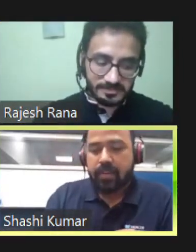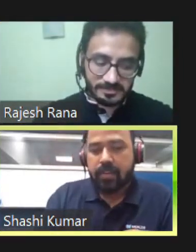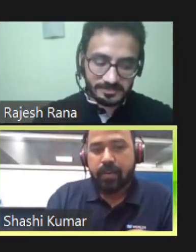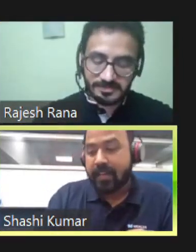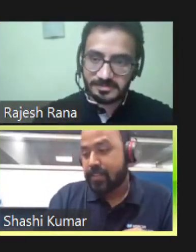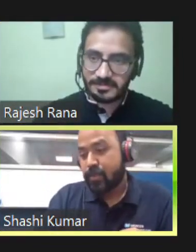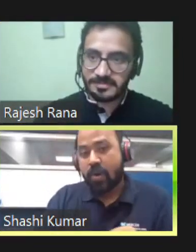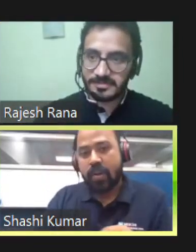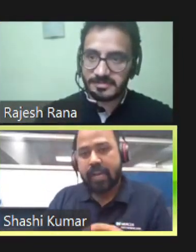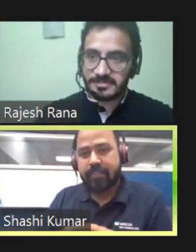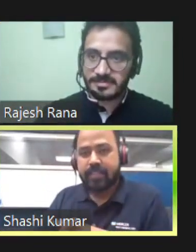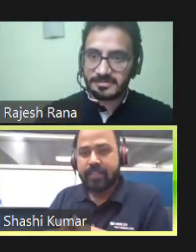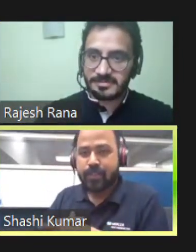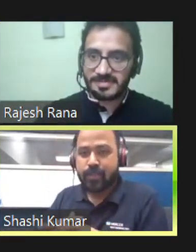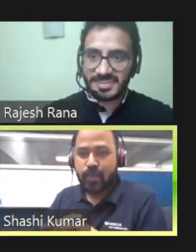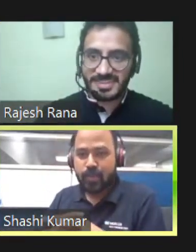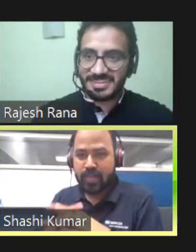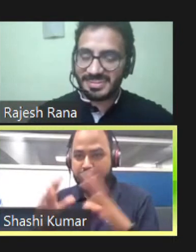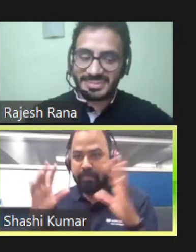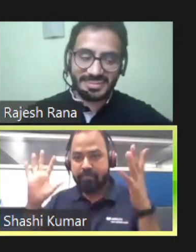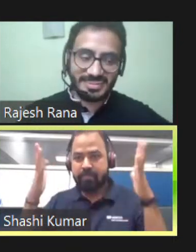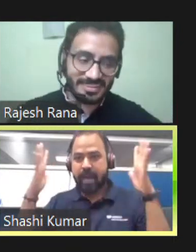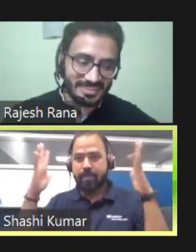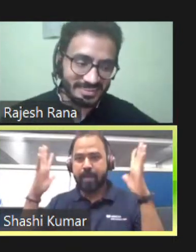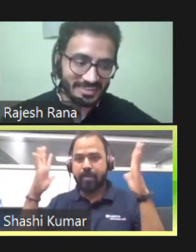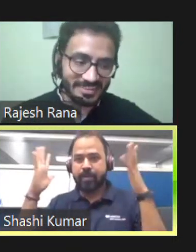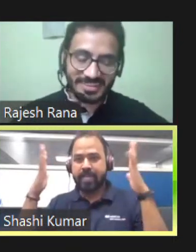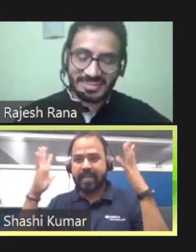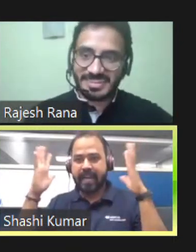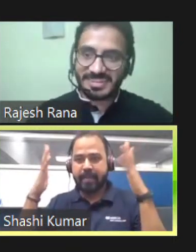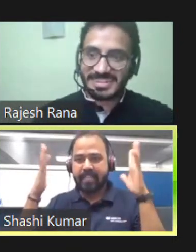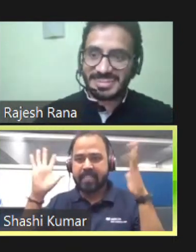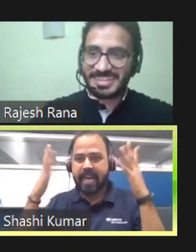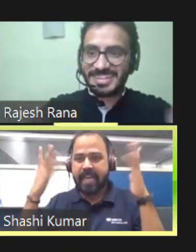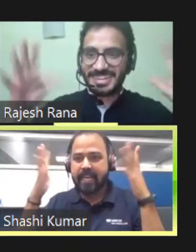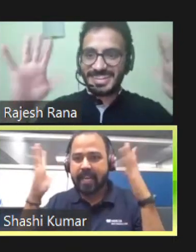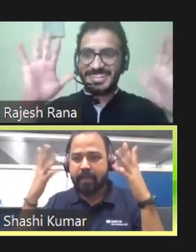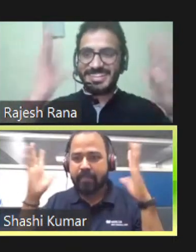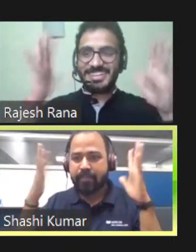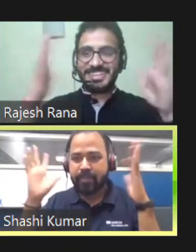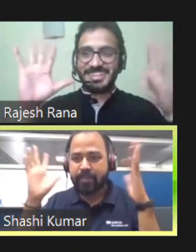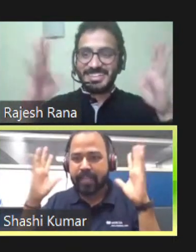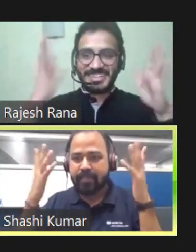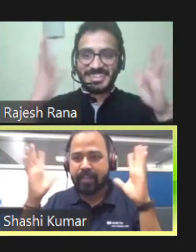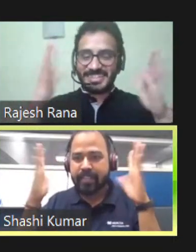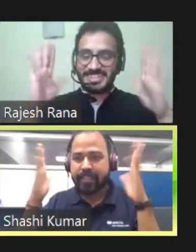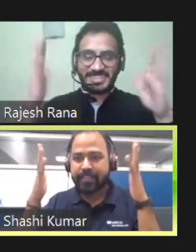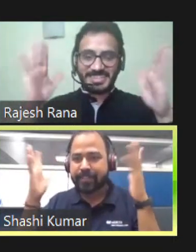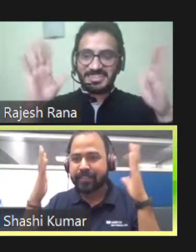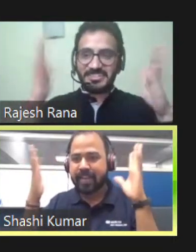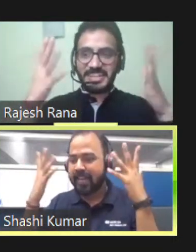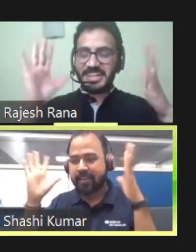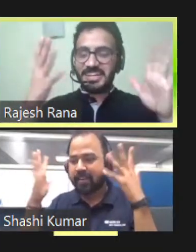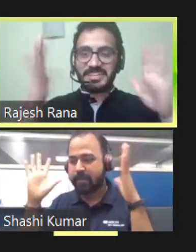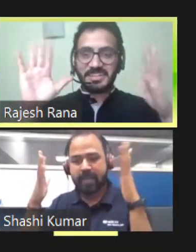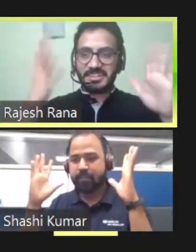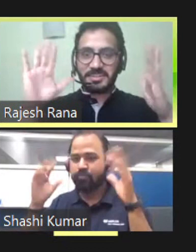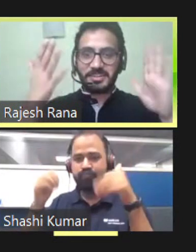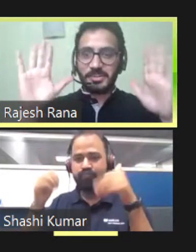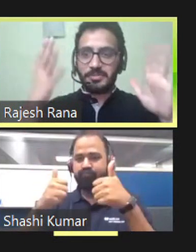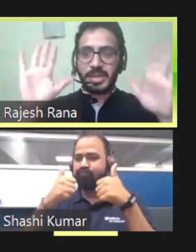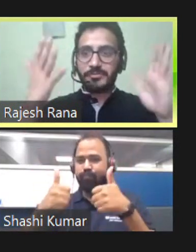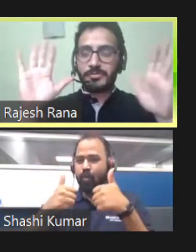Wonderful. Okay, guys, you all have done so good. I'm happy about it. Clapping, silent clapping for them, Rajesh. Silent